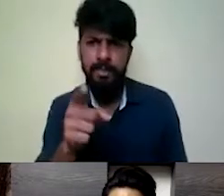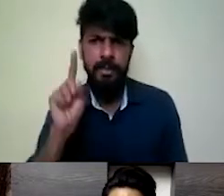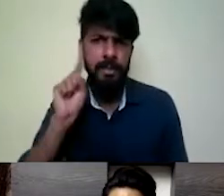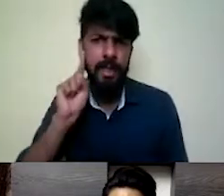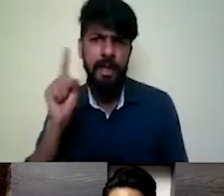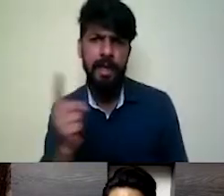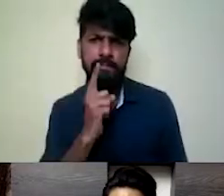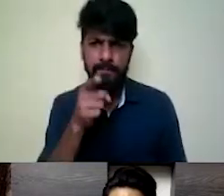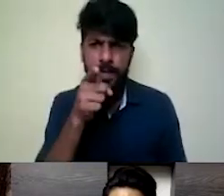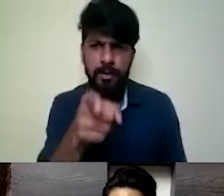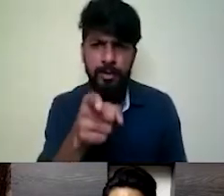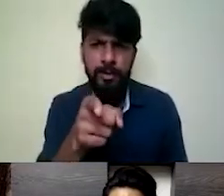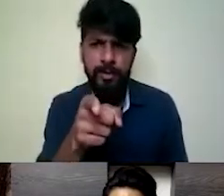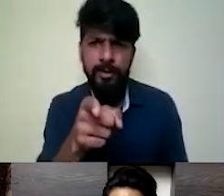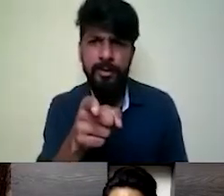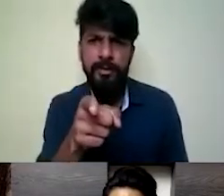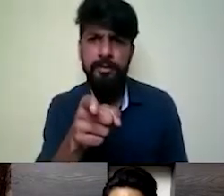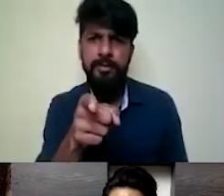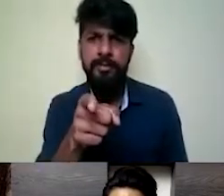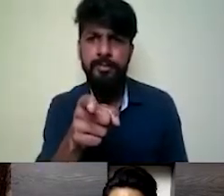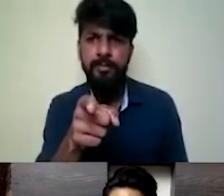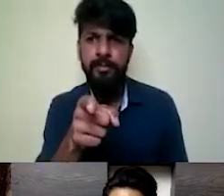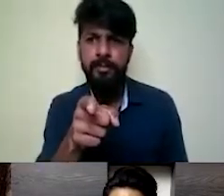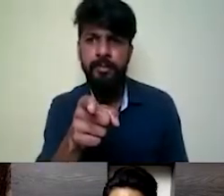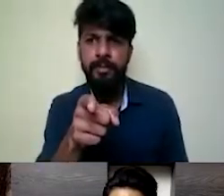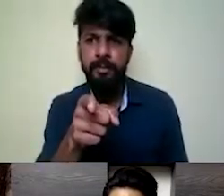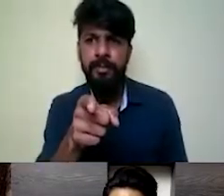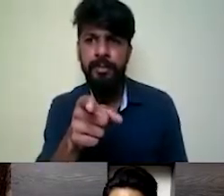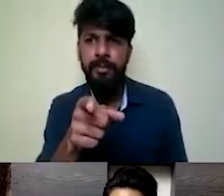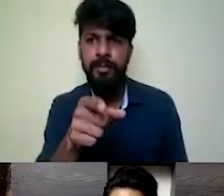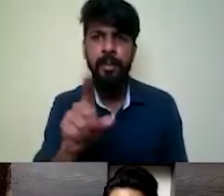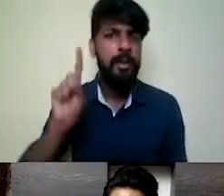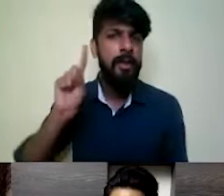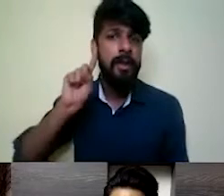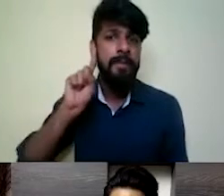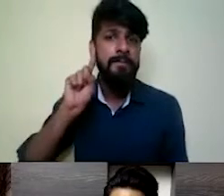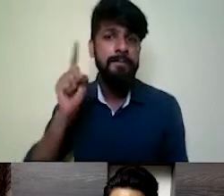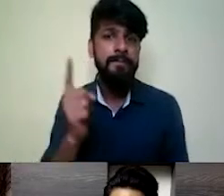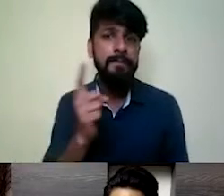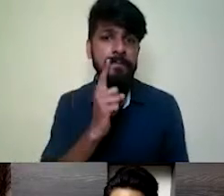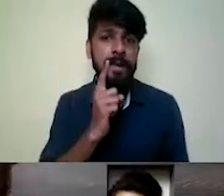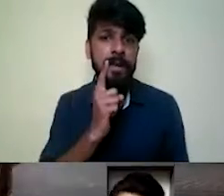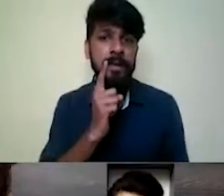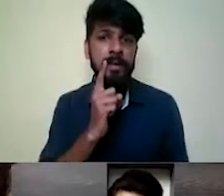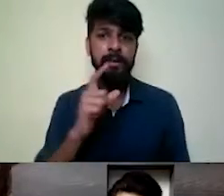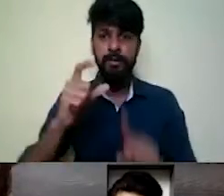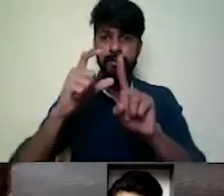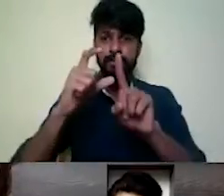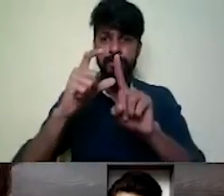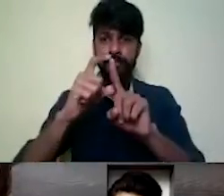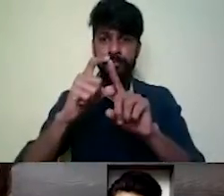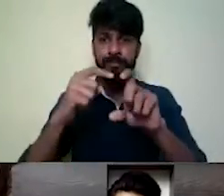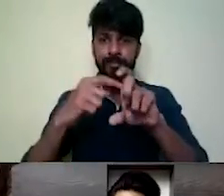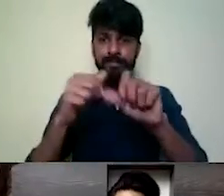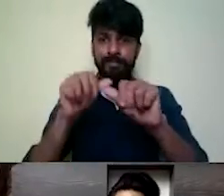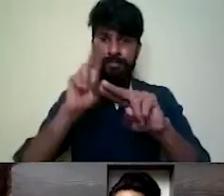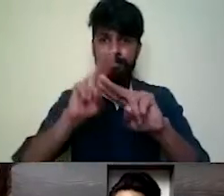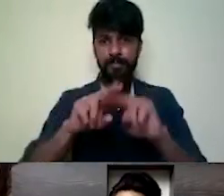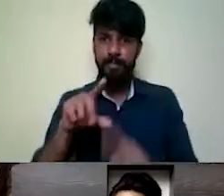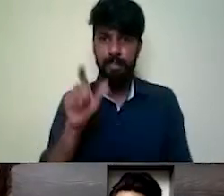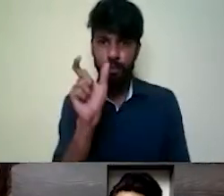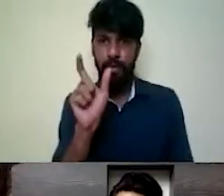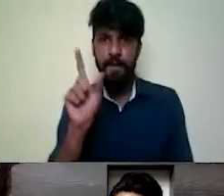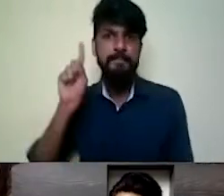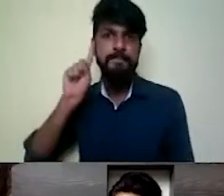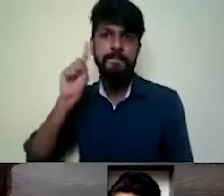So when you are asking, you will say you deaf. In Indian sign language, you will be signing for